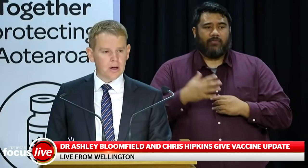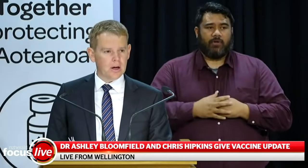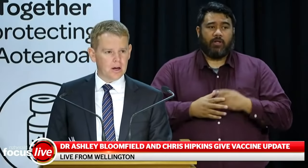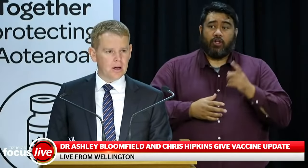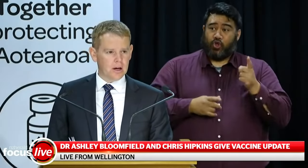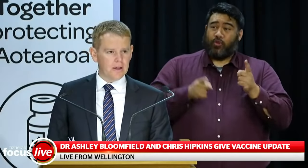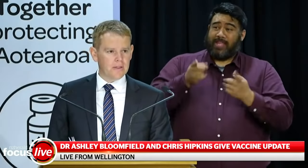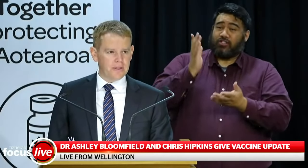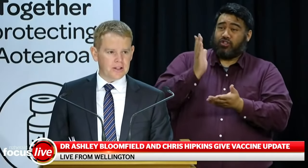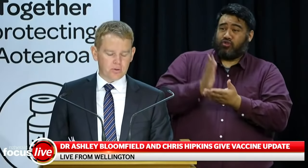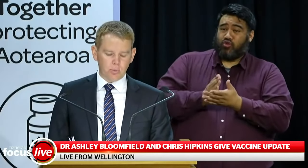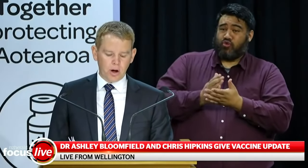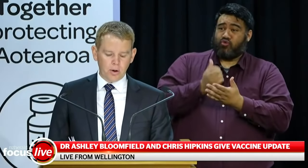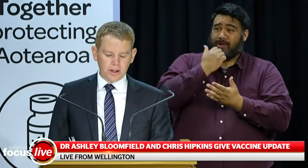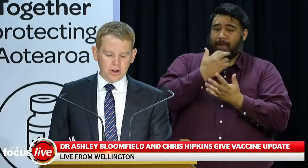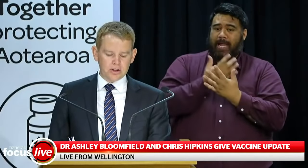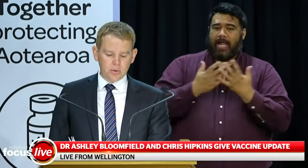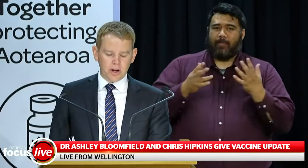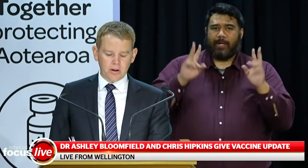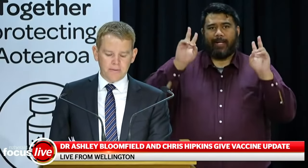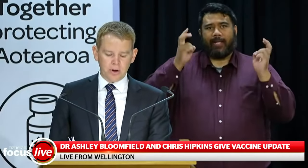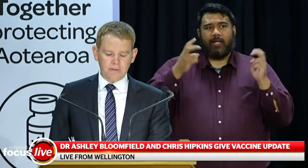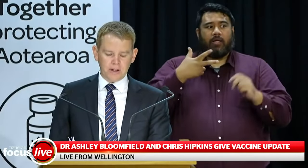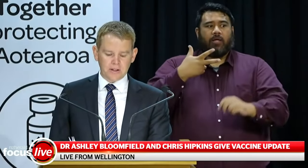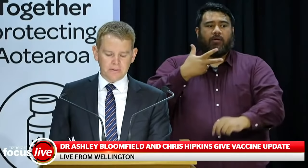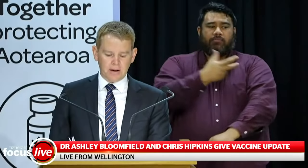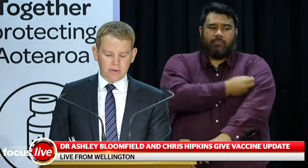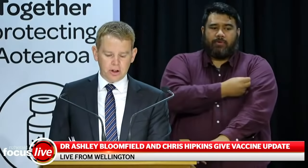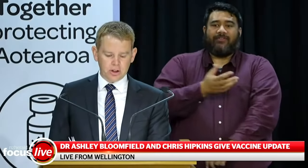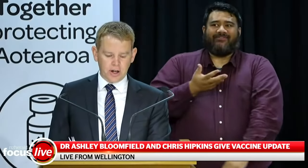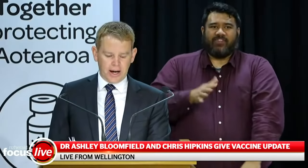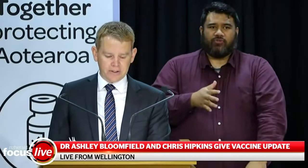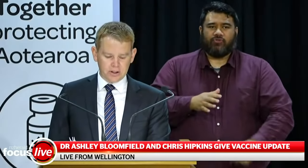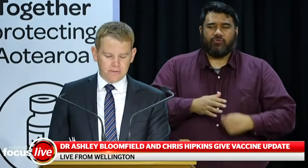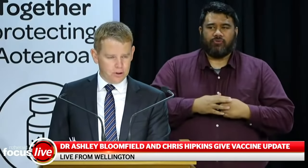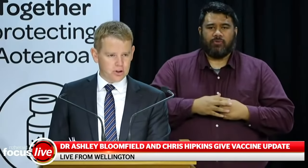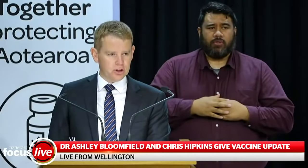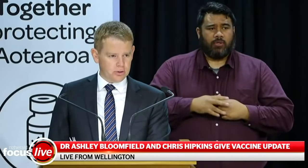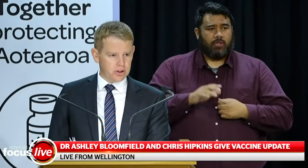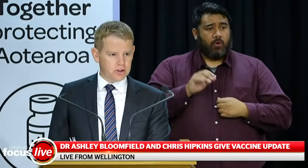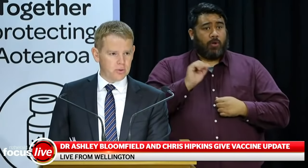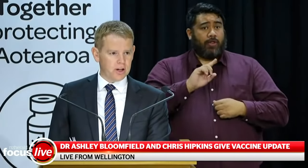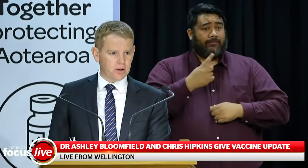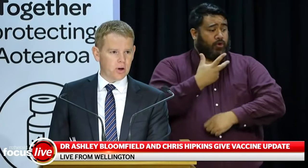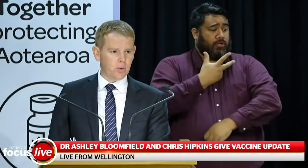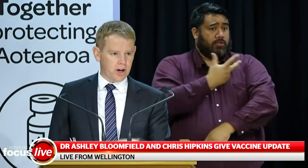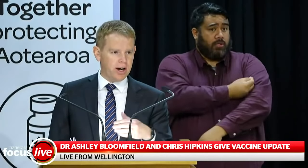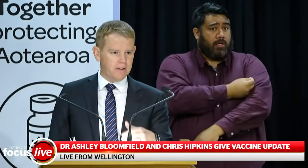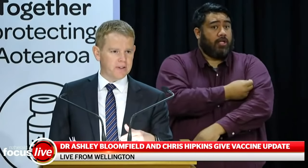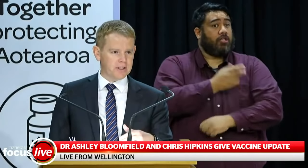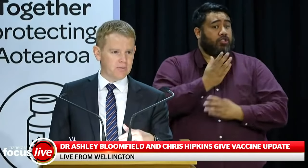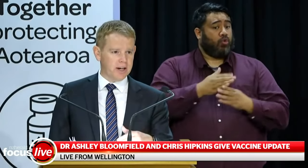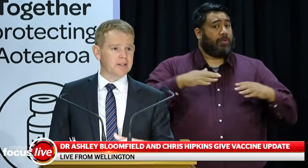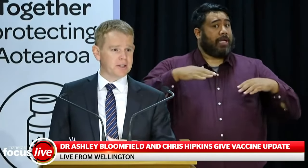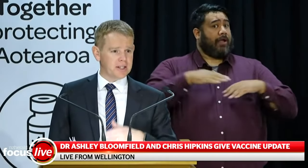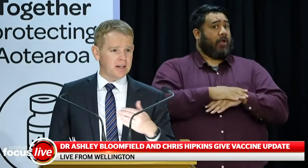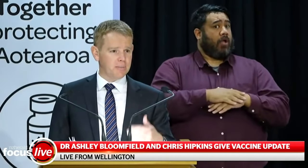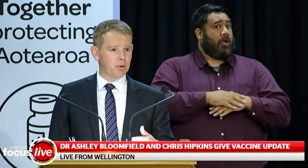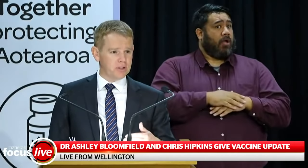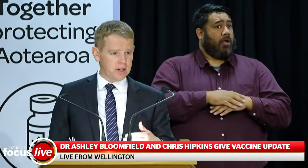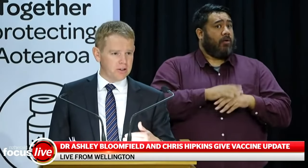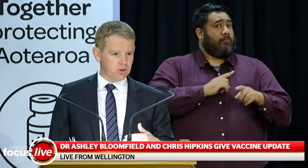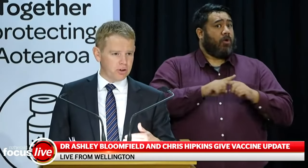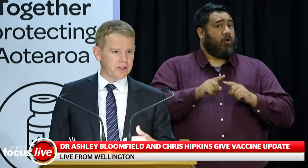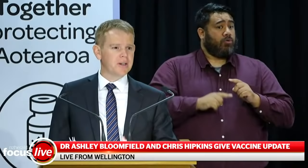Who's been vaccinated? You still get very effective coverage after the first dose. You still get quite a high efficacy rate. The